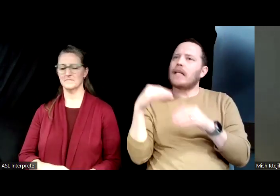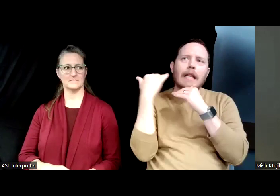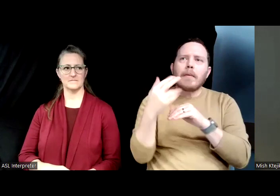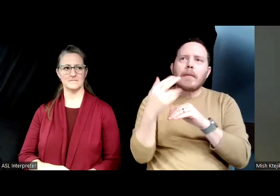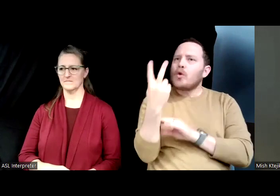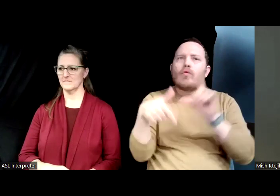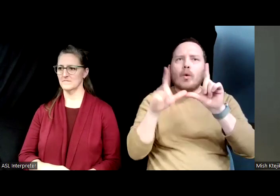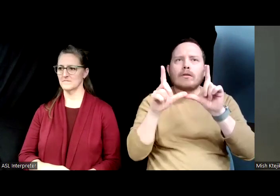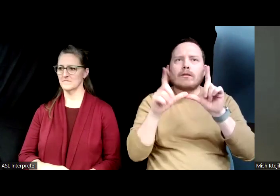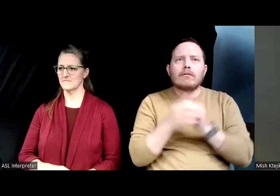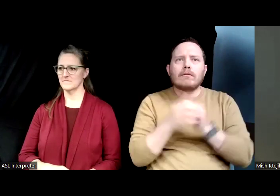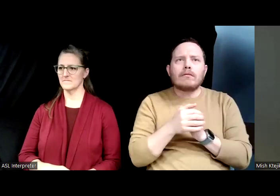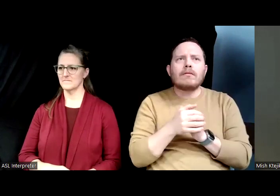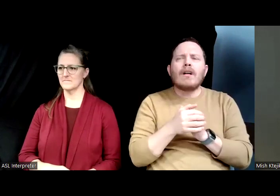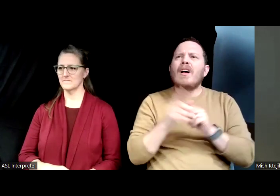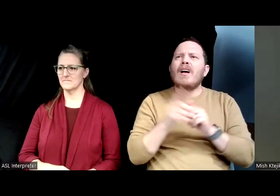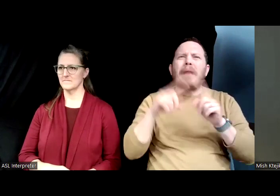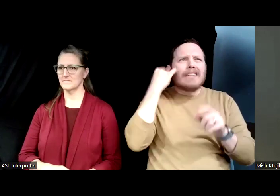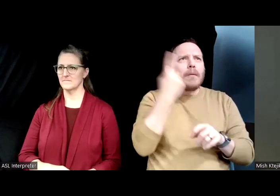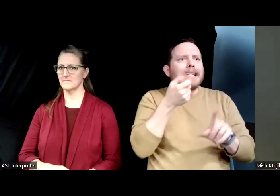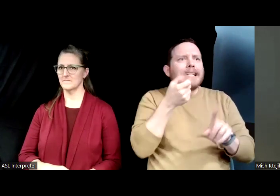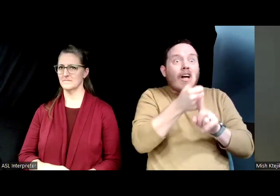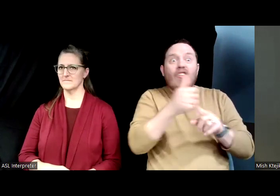generalist license, you can only renew it twice.